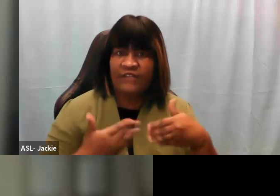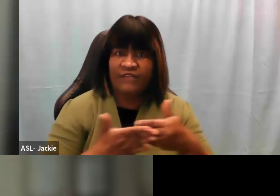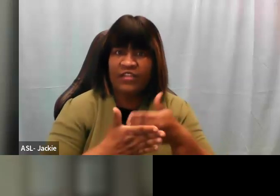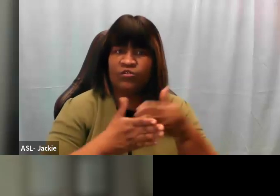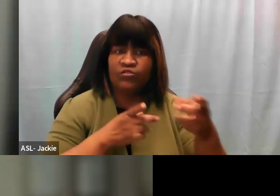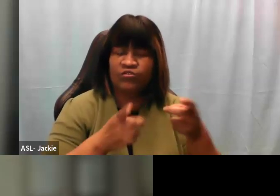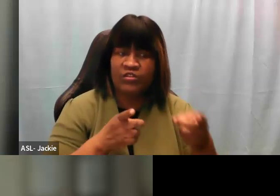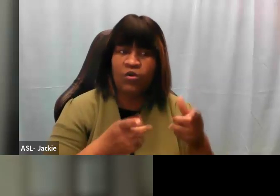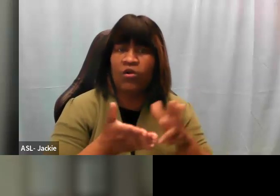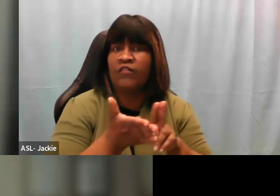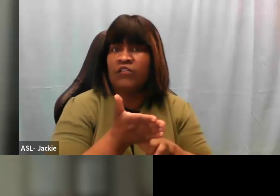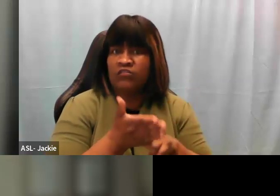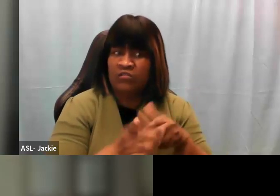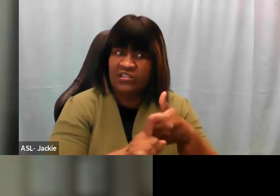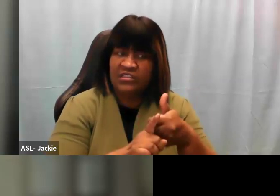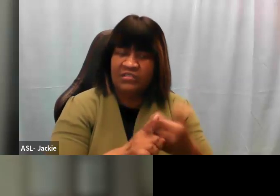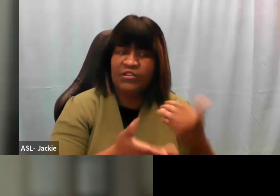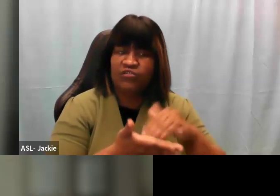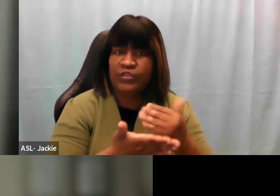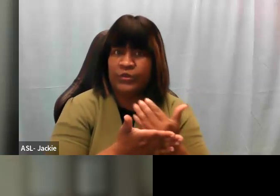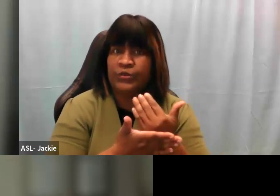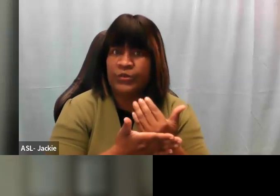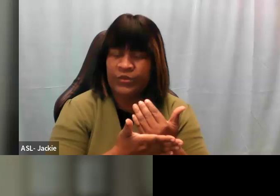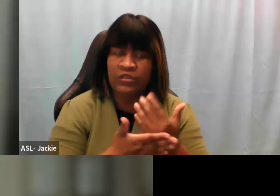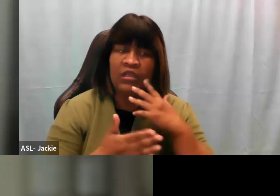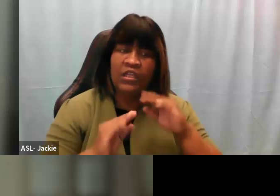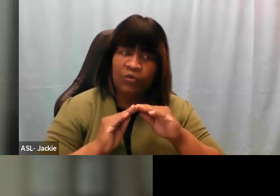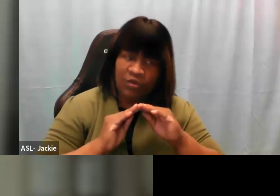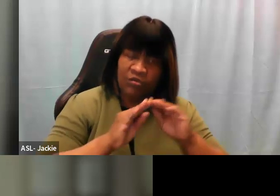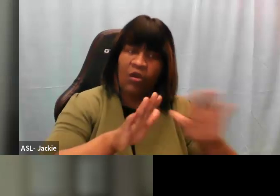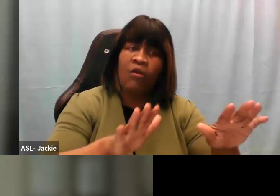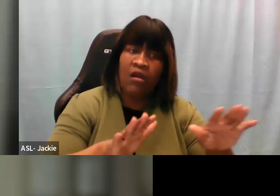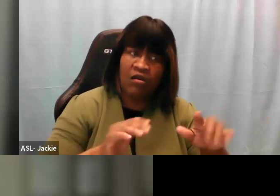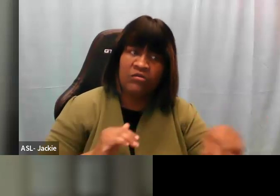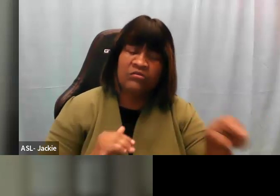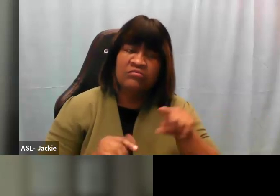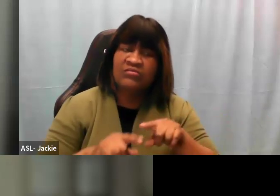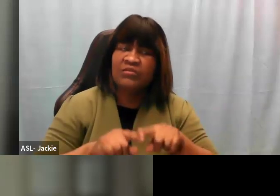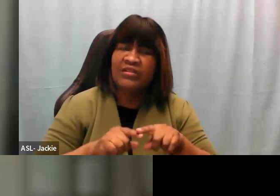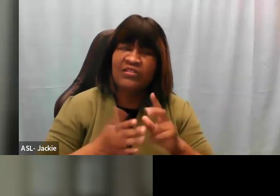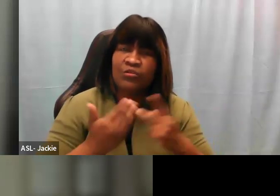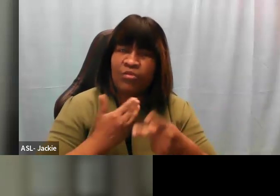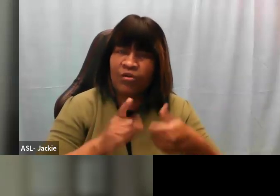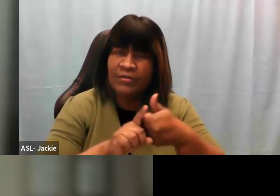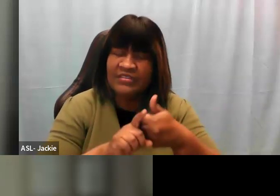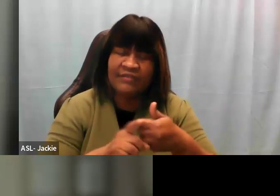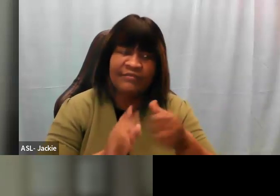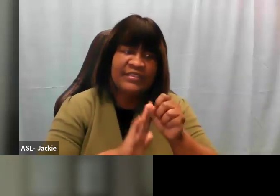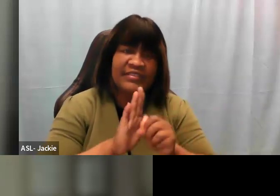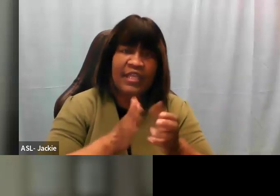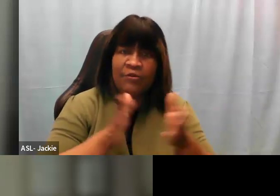a contract is being renewed. And it goes out to, depending on the program, statewide,